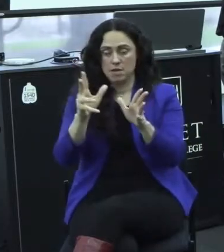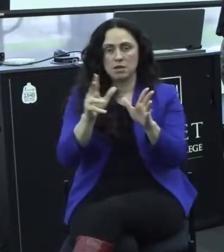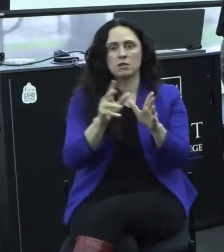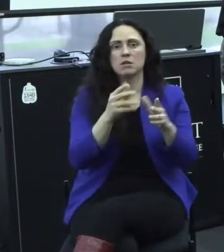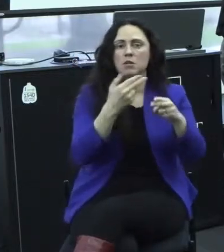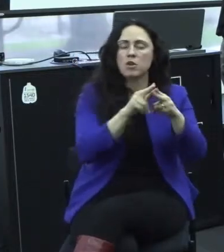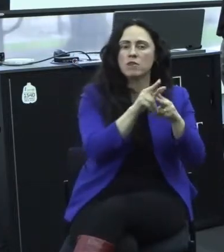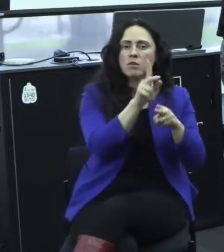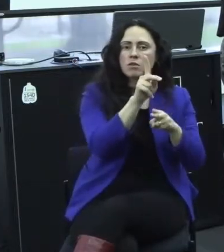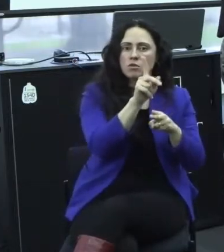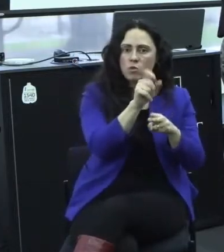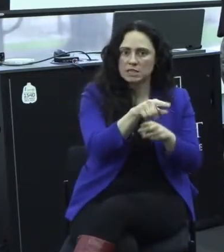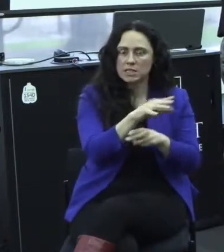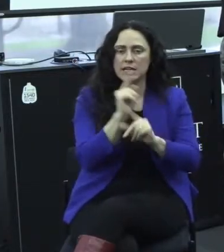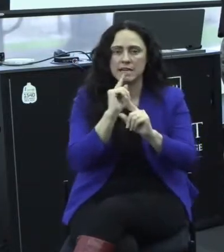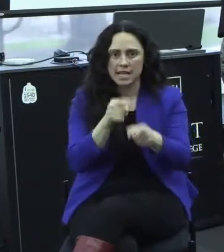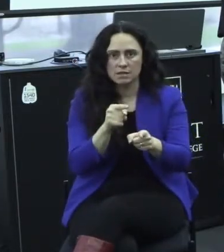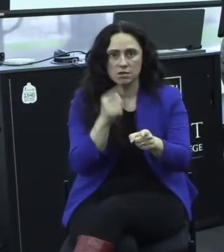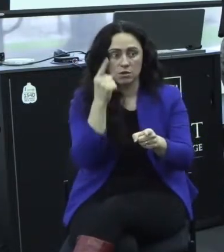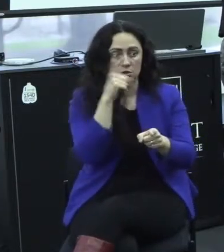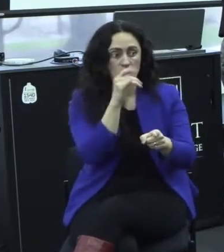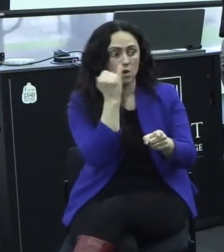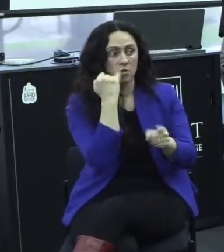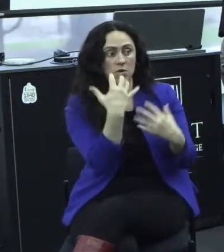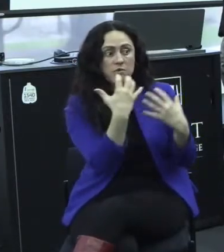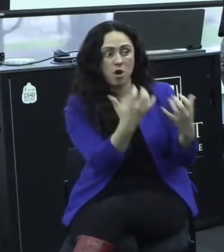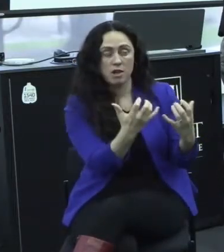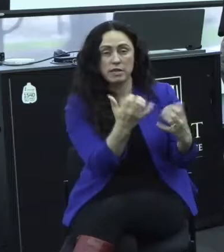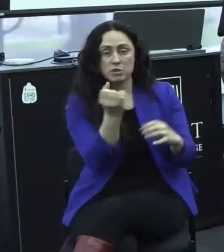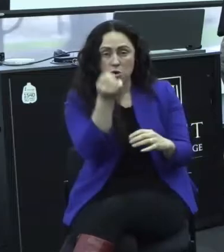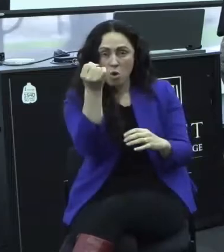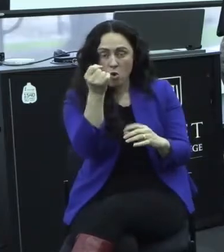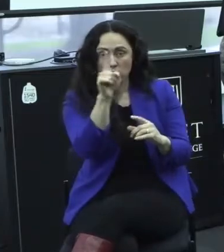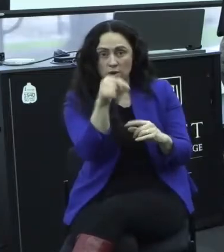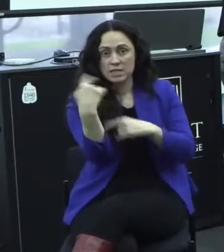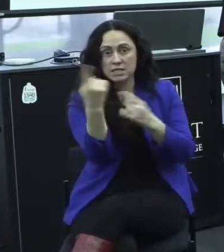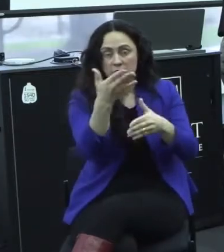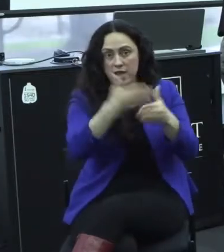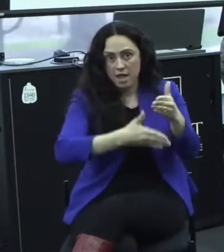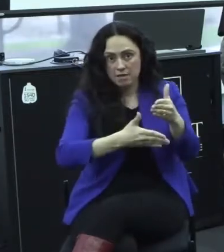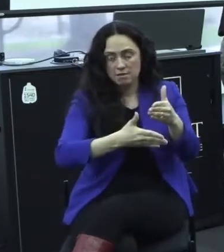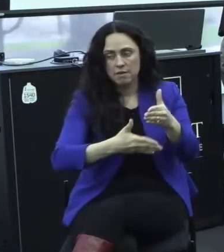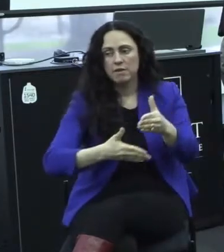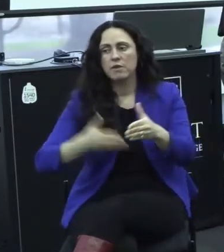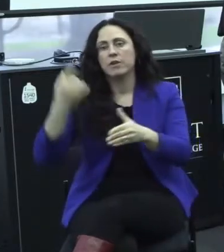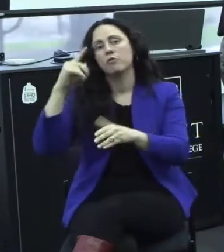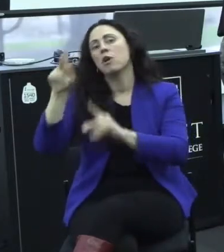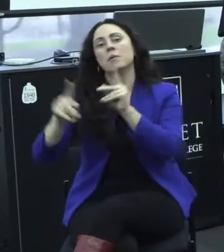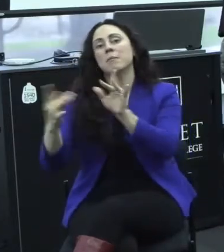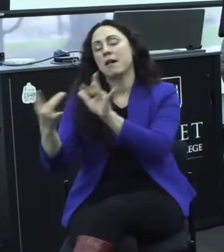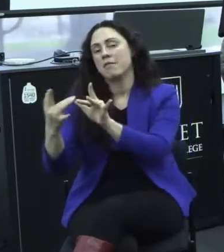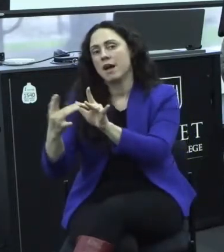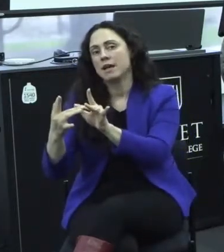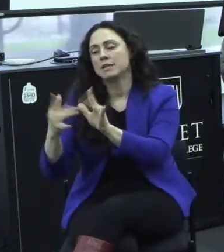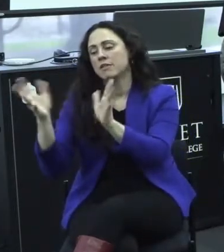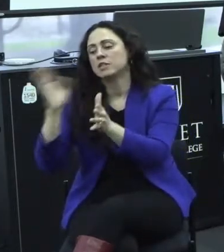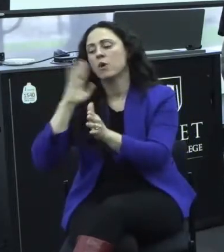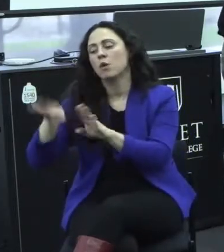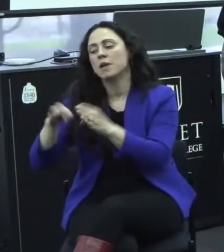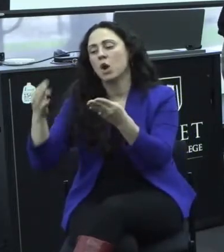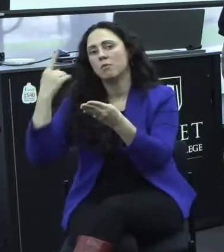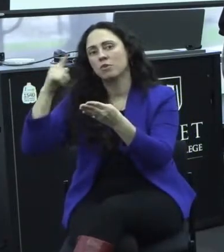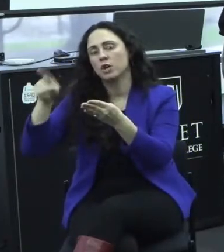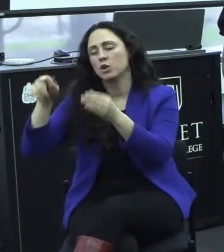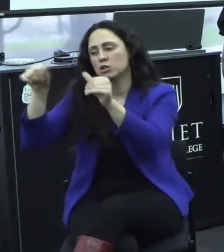their presentation, so for those in the audience, just hold your questions to the end, and for those in the virtual audience, the chat will be open for